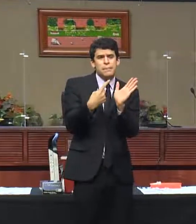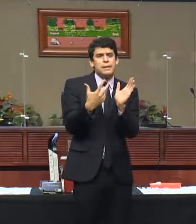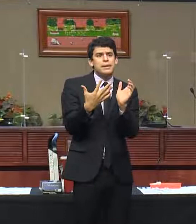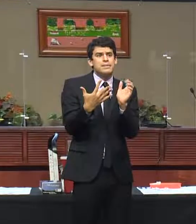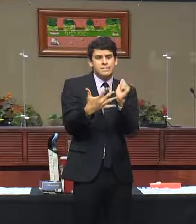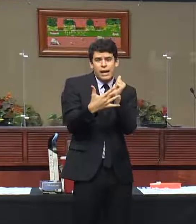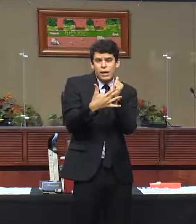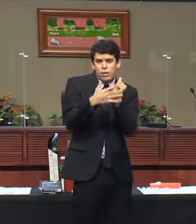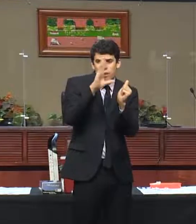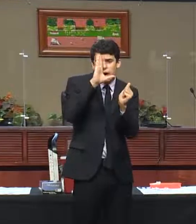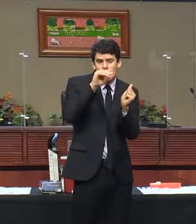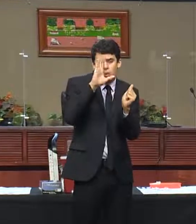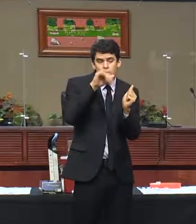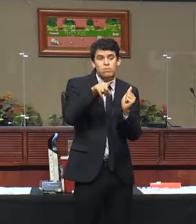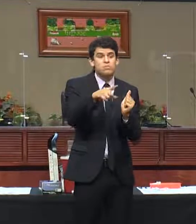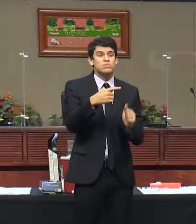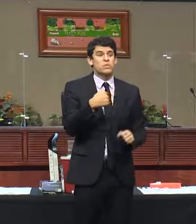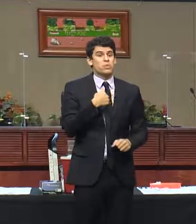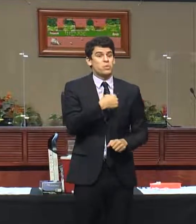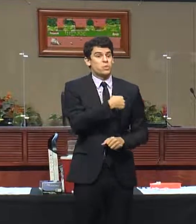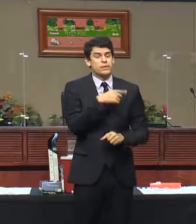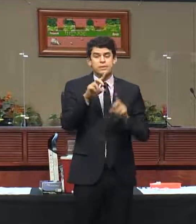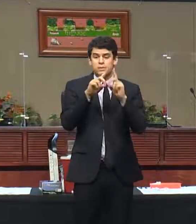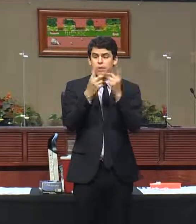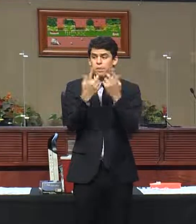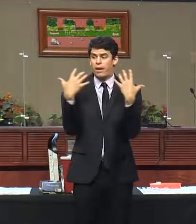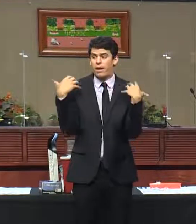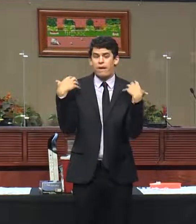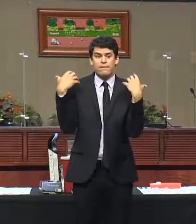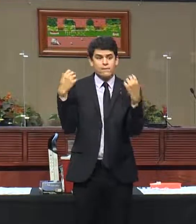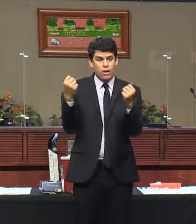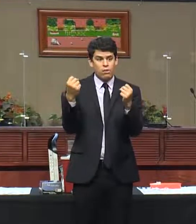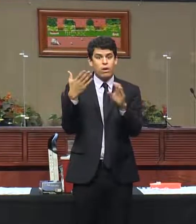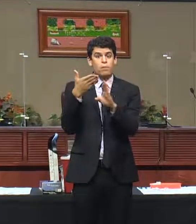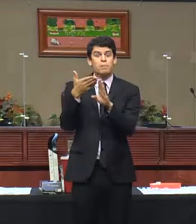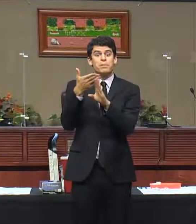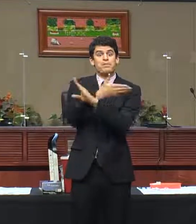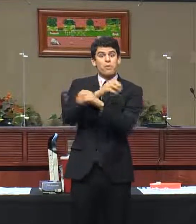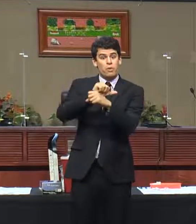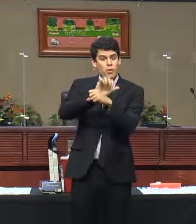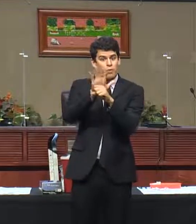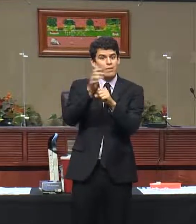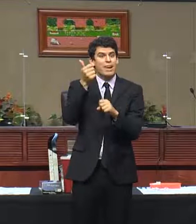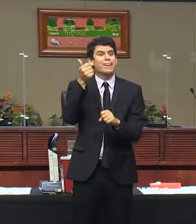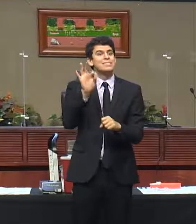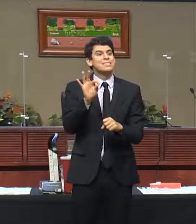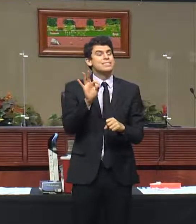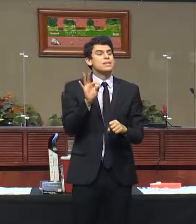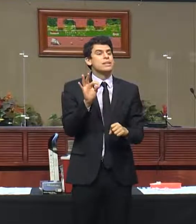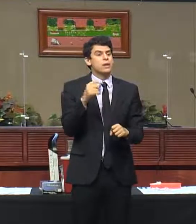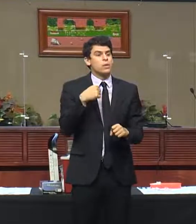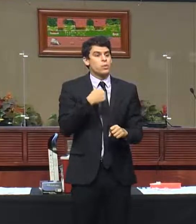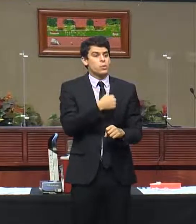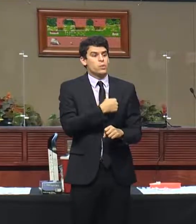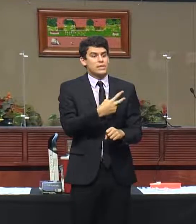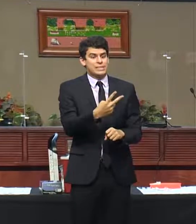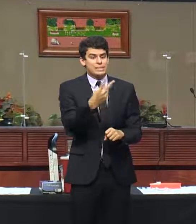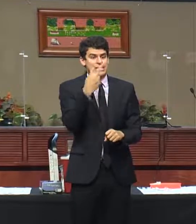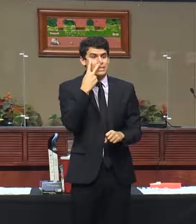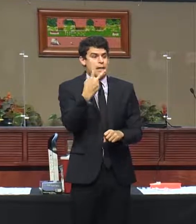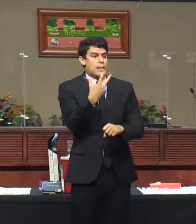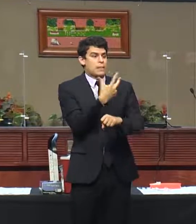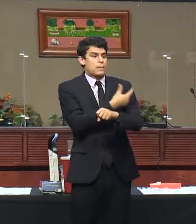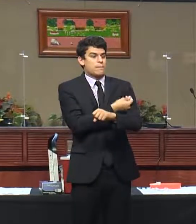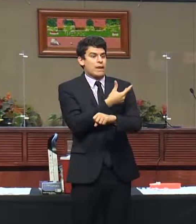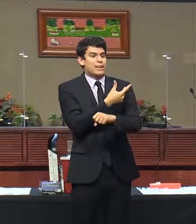so normally as a Department of Health, prior to COVID-19, we can only see the vaccines that were given